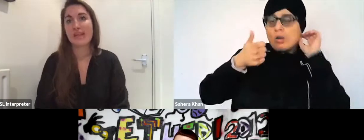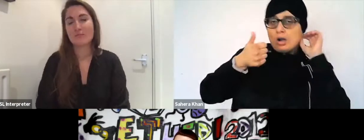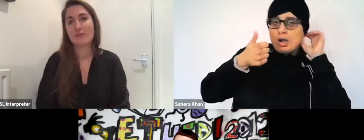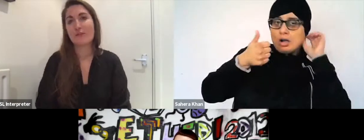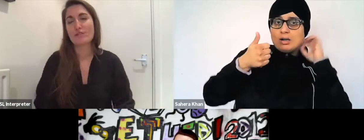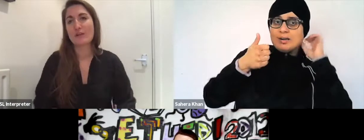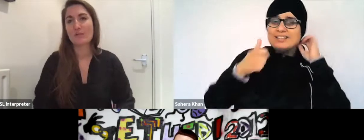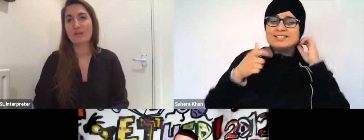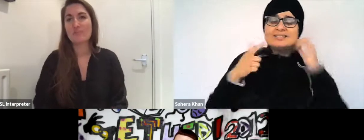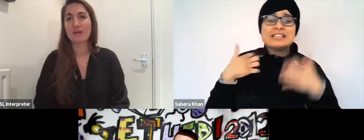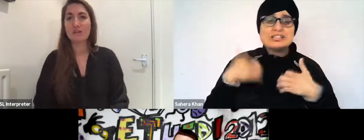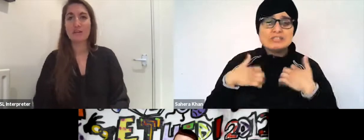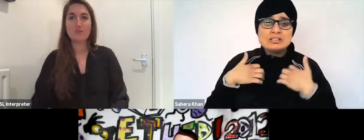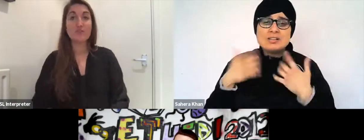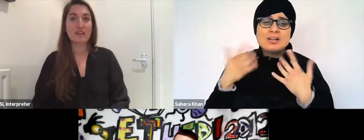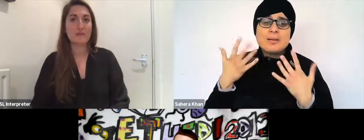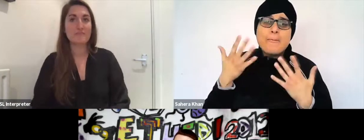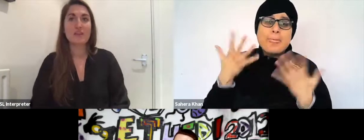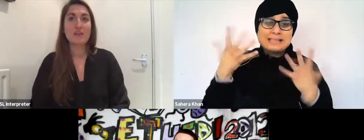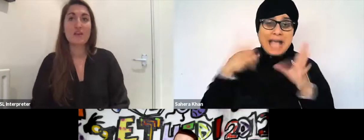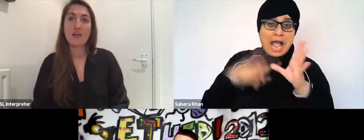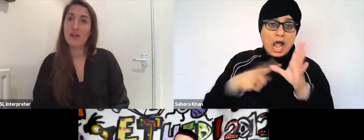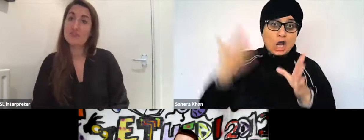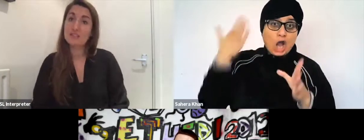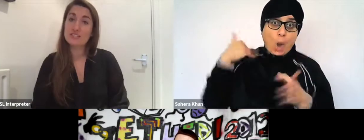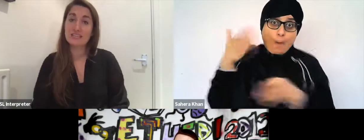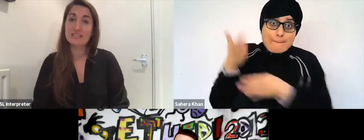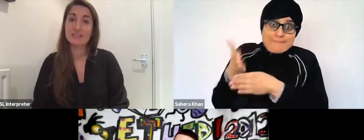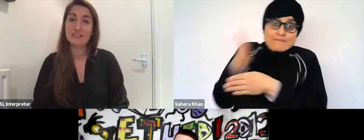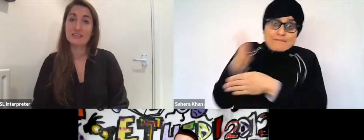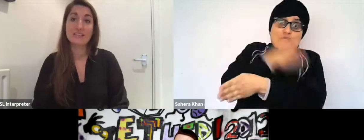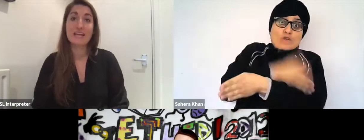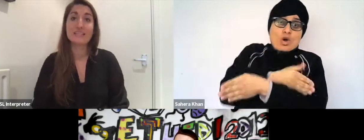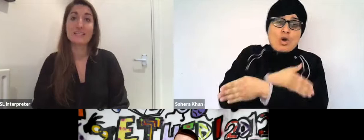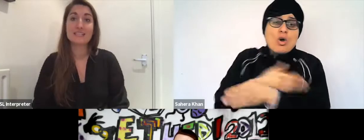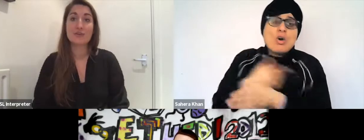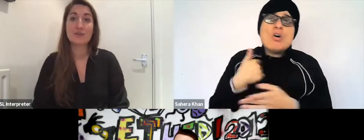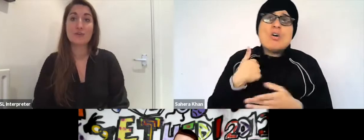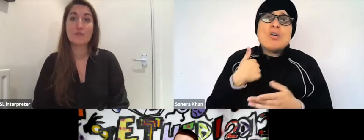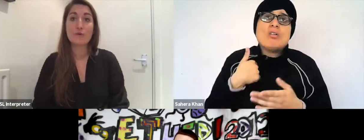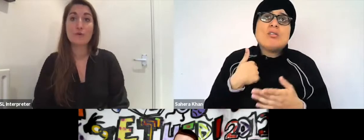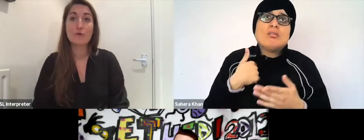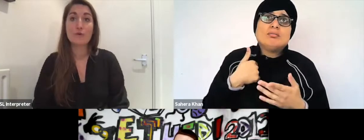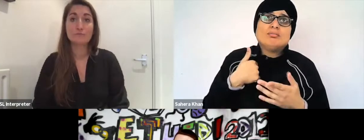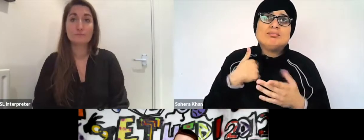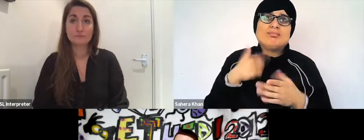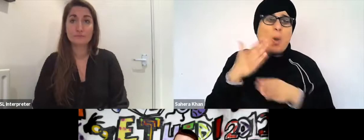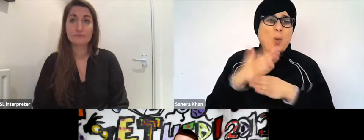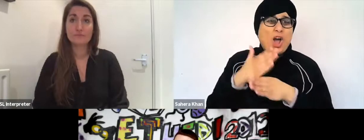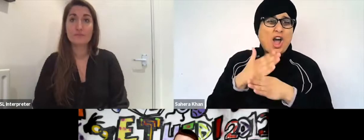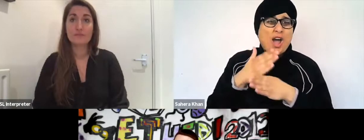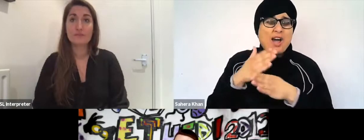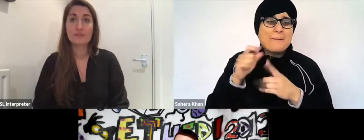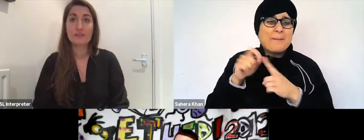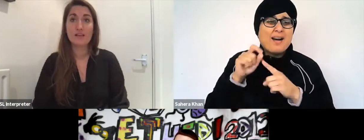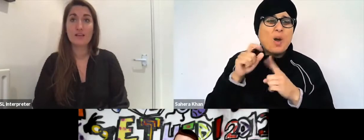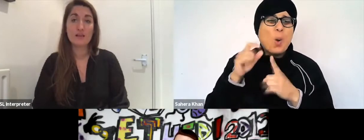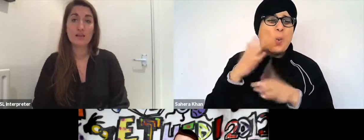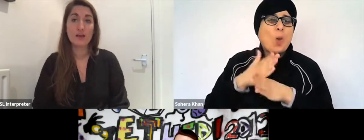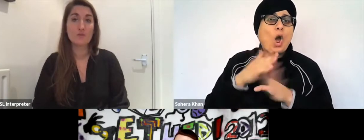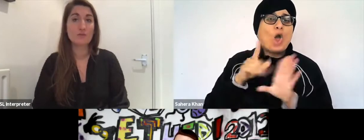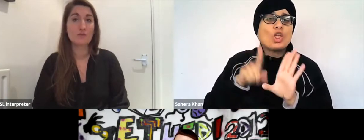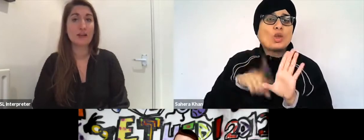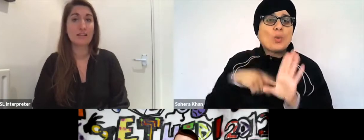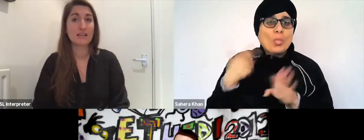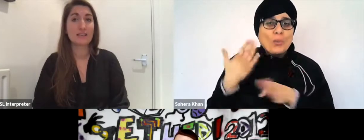Oh, okay. So my first training within my kind of career. Interestingly, 10 years ago, before